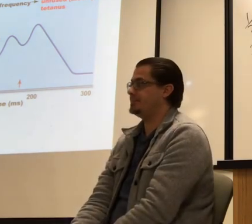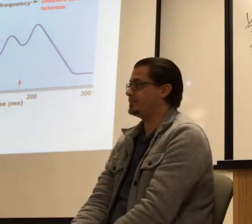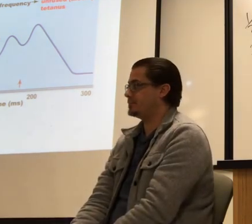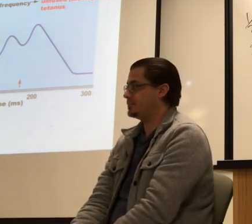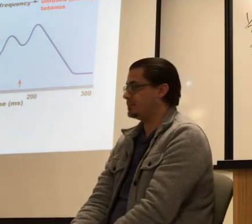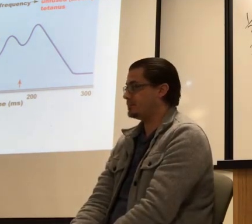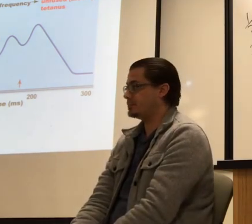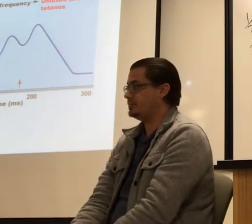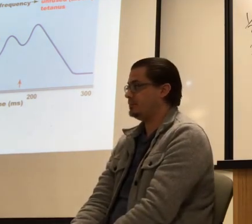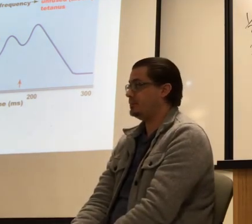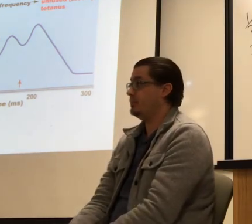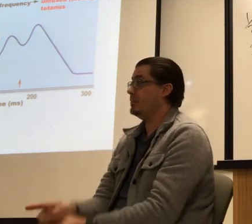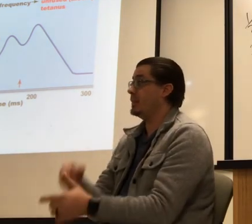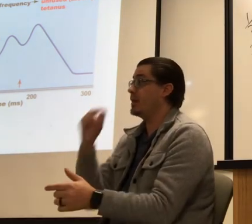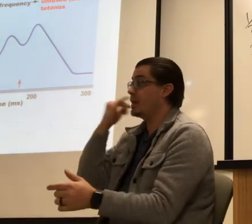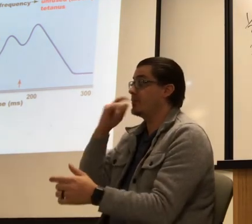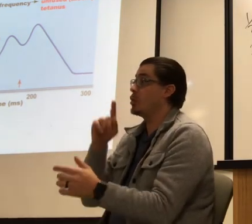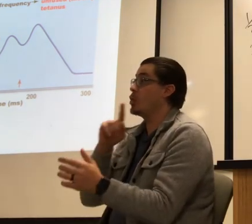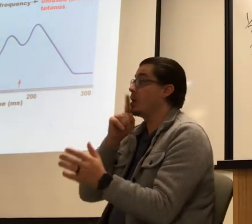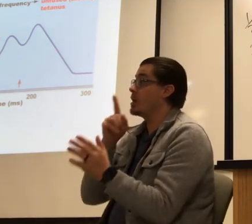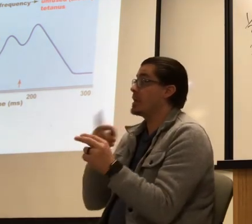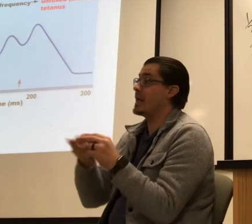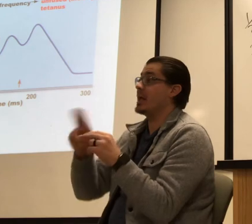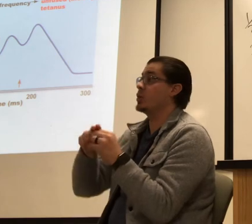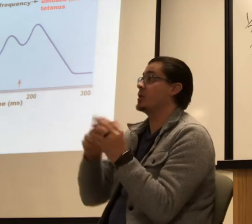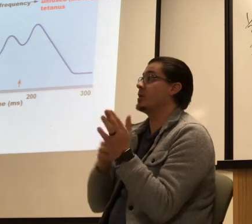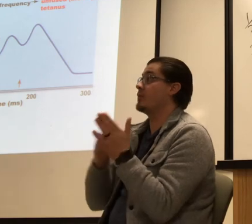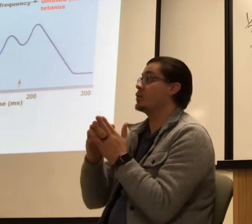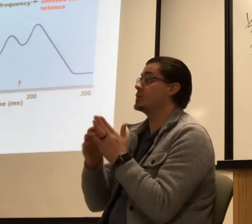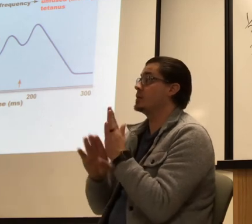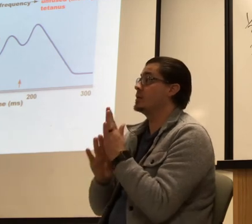So then if you really increase the frequency of stimulation,